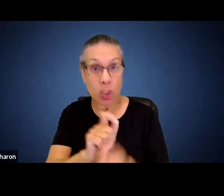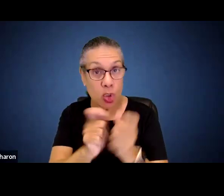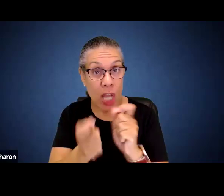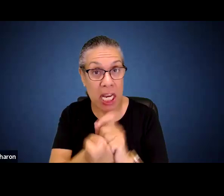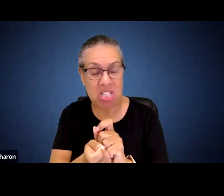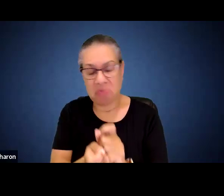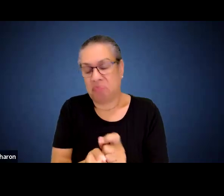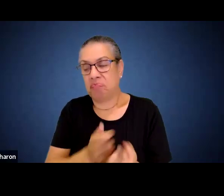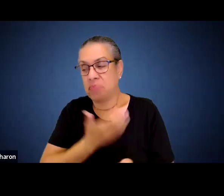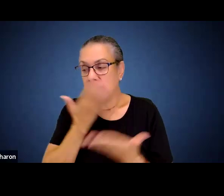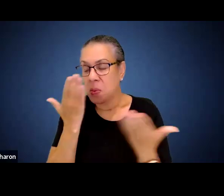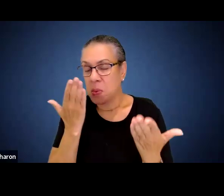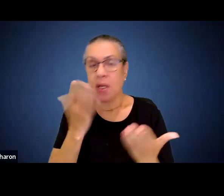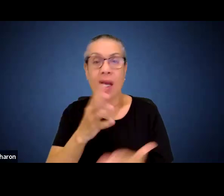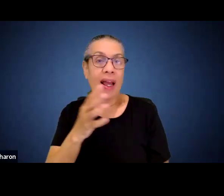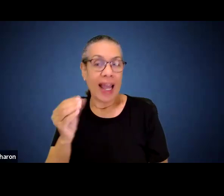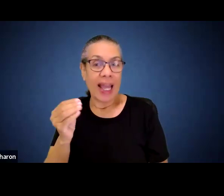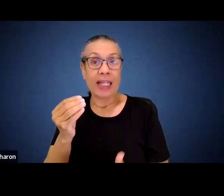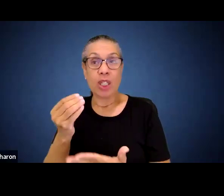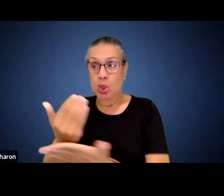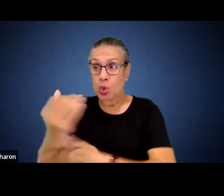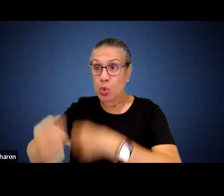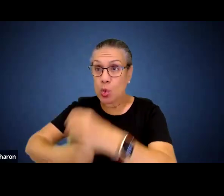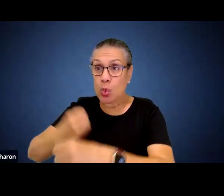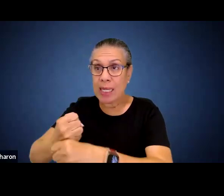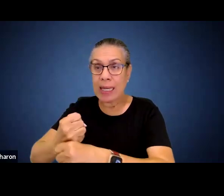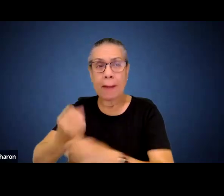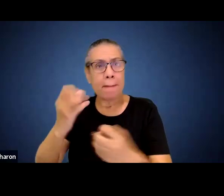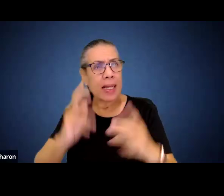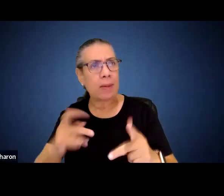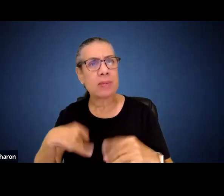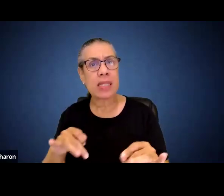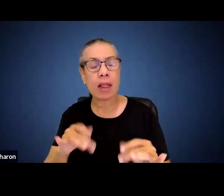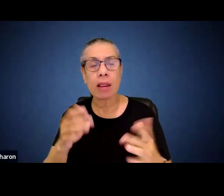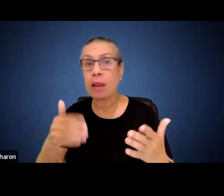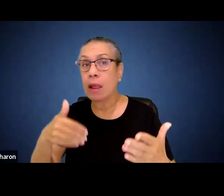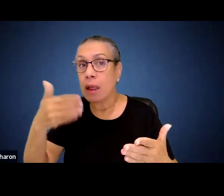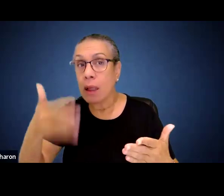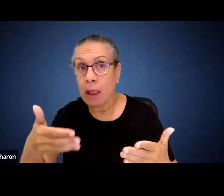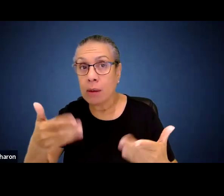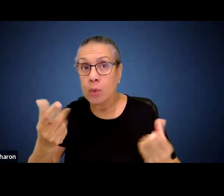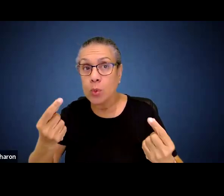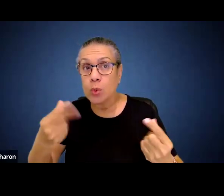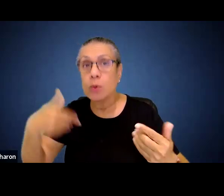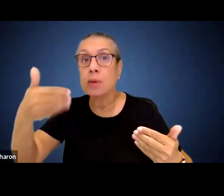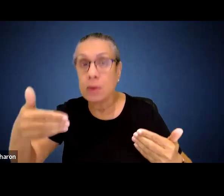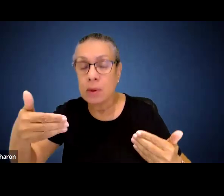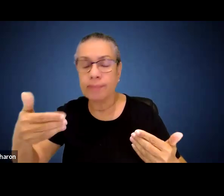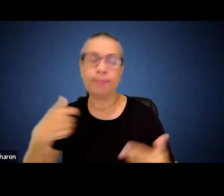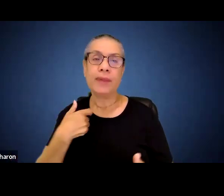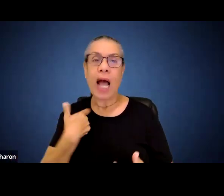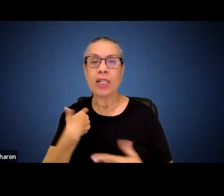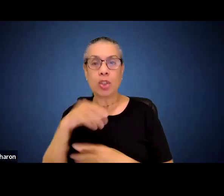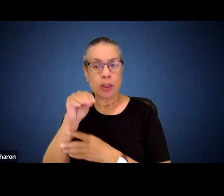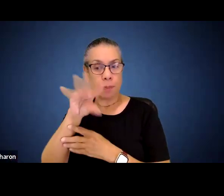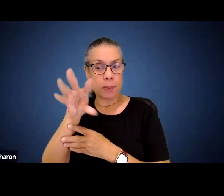any, and a new year is starting with people wondering where this process is going. I took some